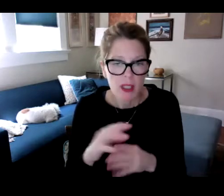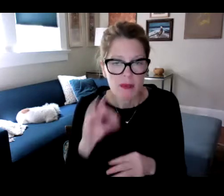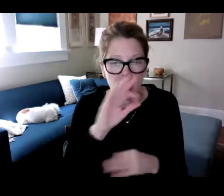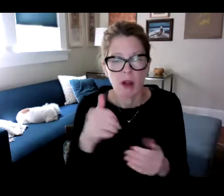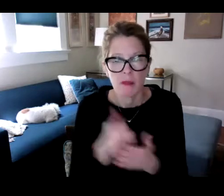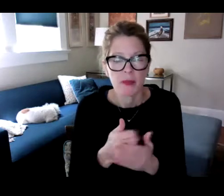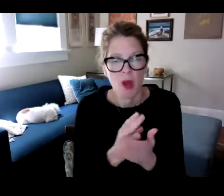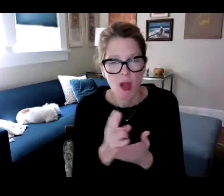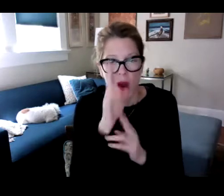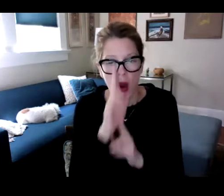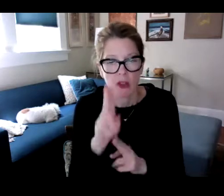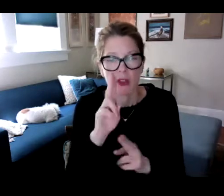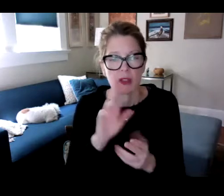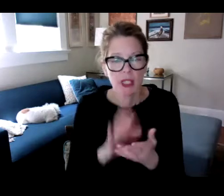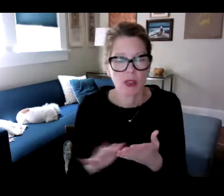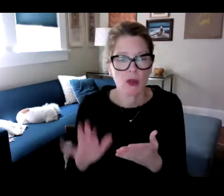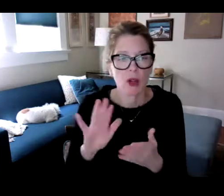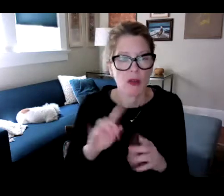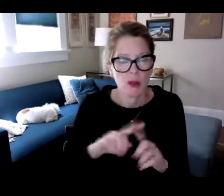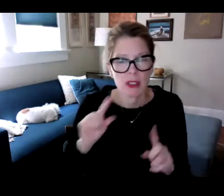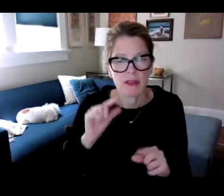all ages. Amen.